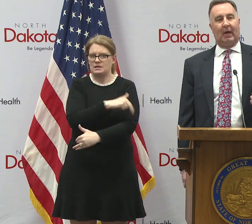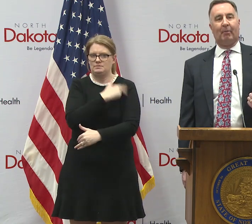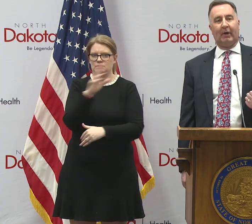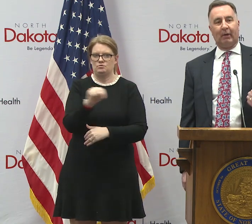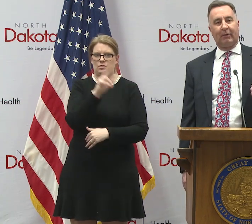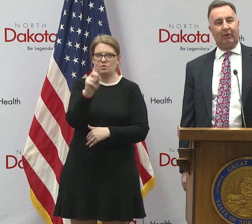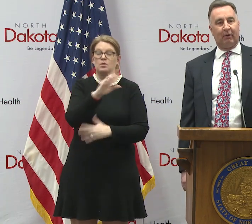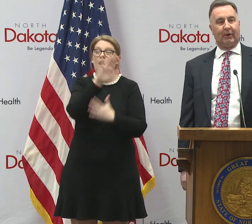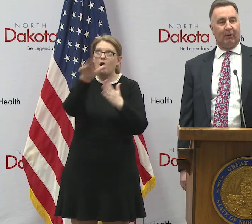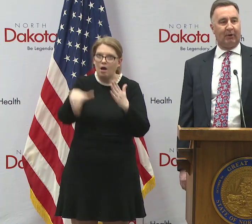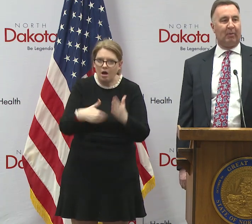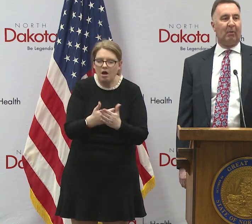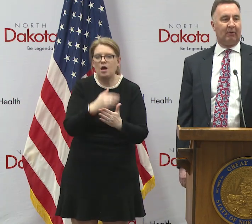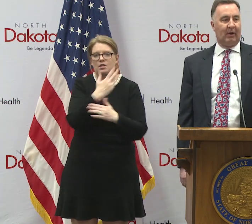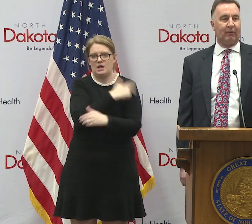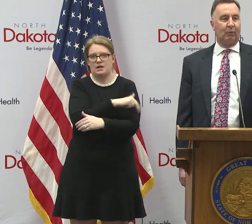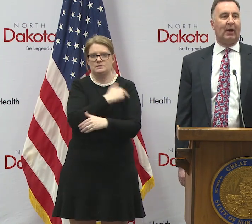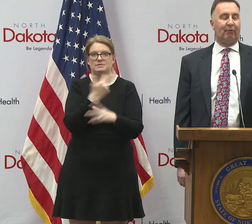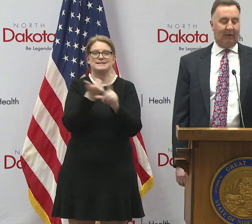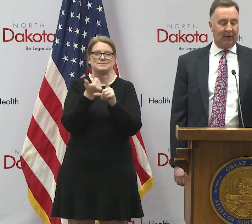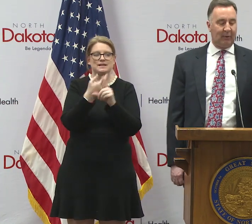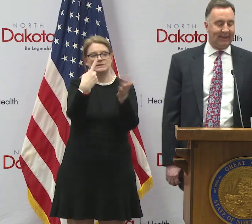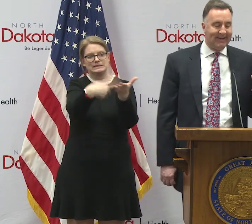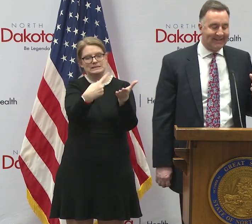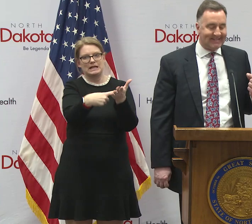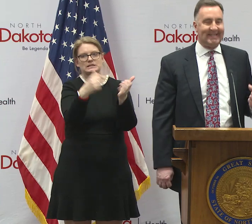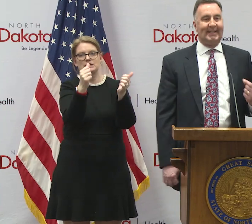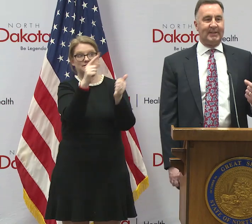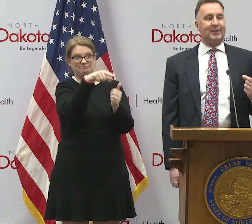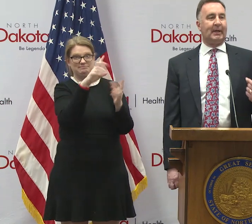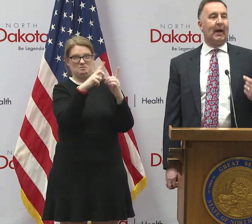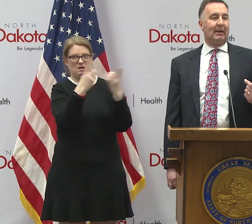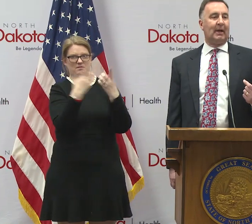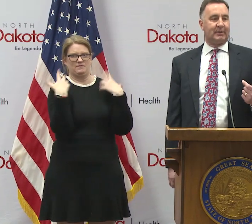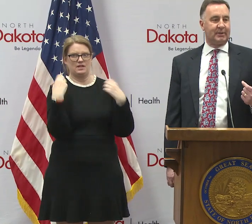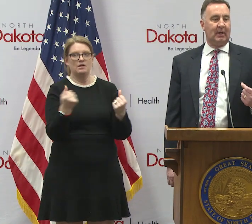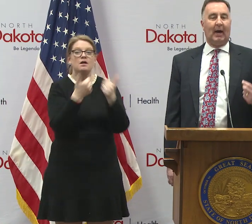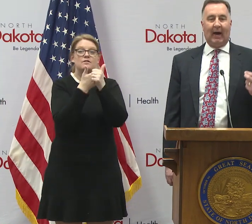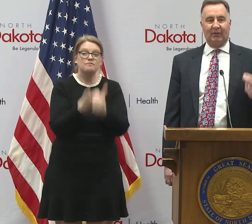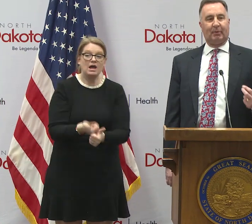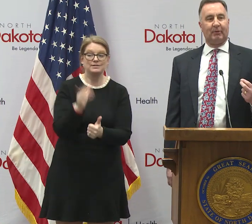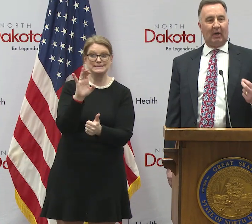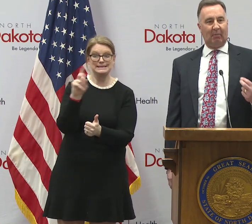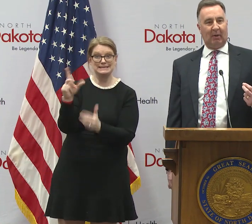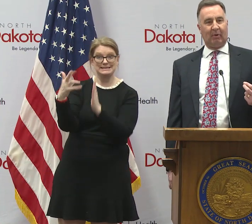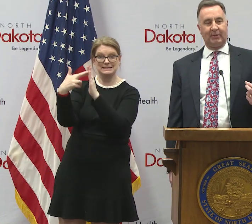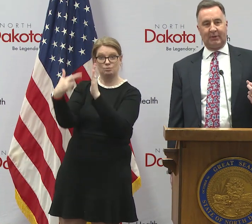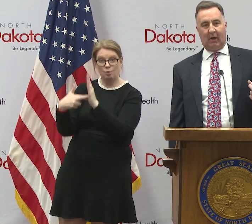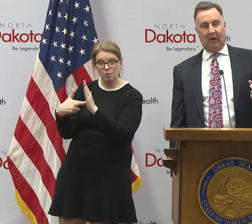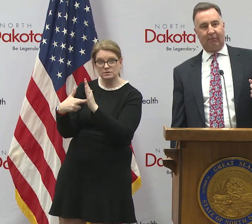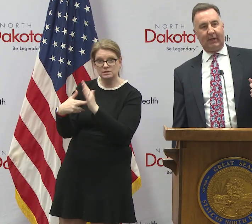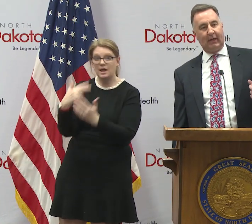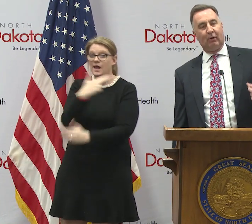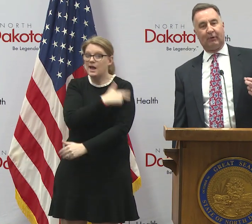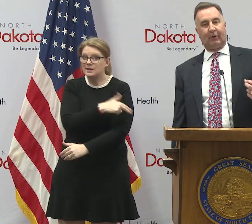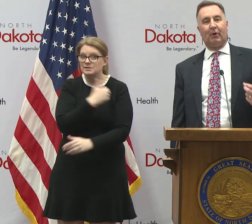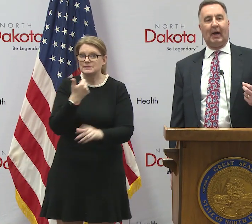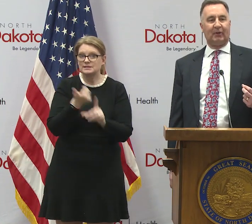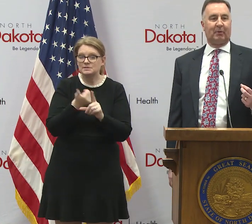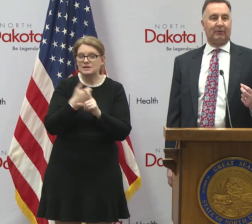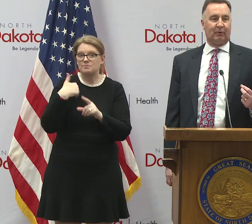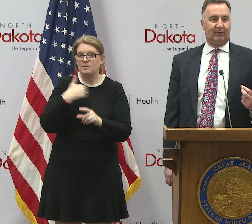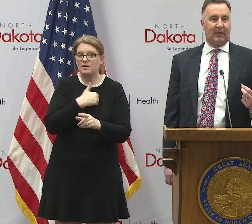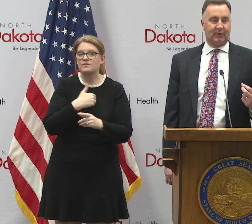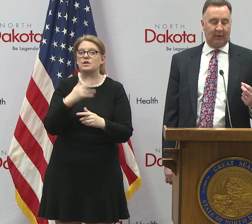are collaborating with the North Dakota Department of Health. We are following CDC guidelines. Hospitals are members of the North